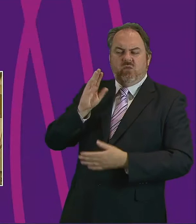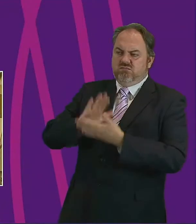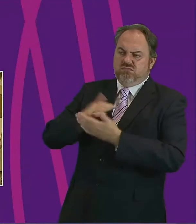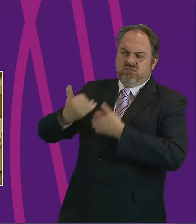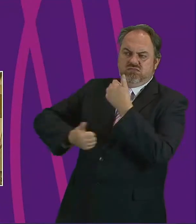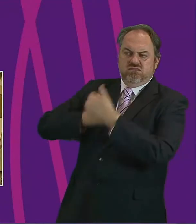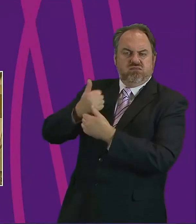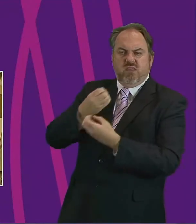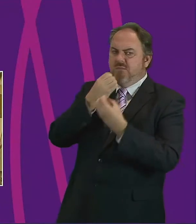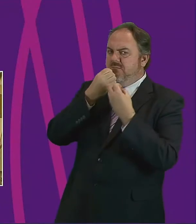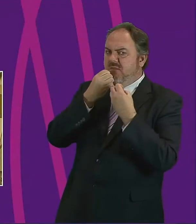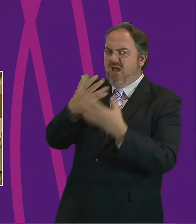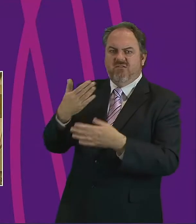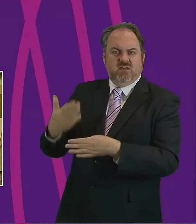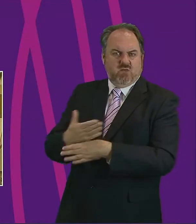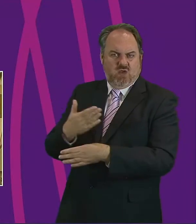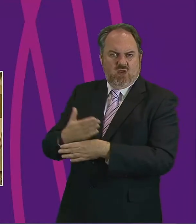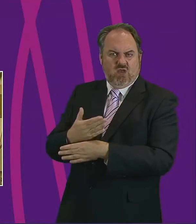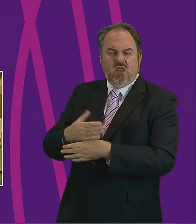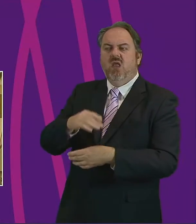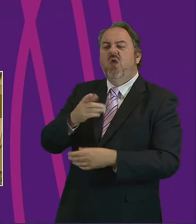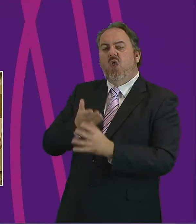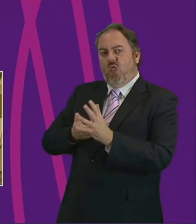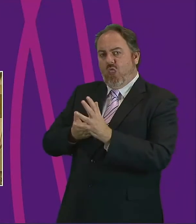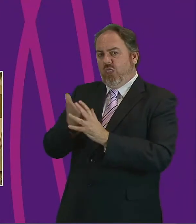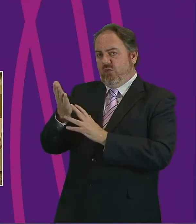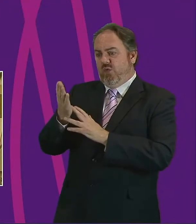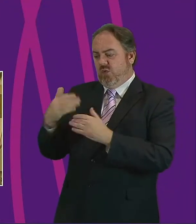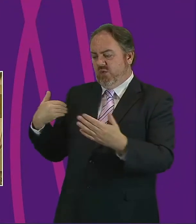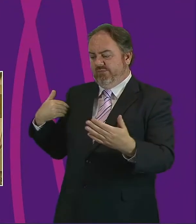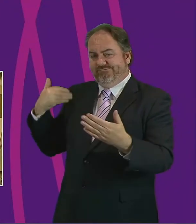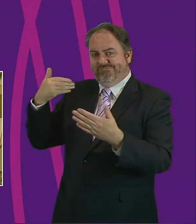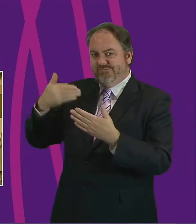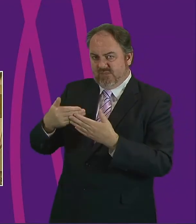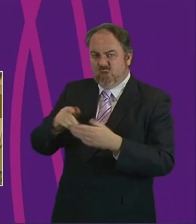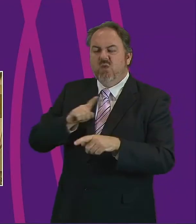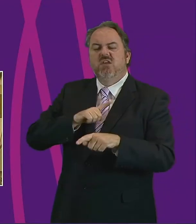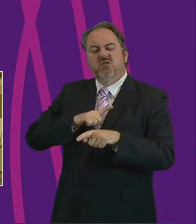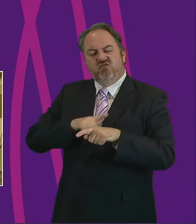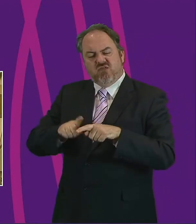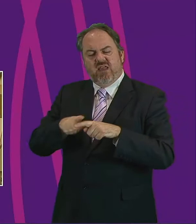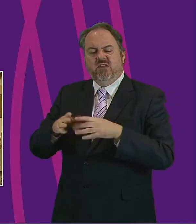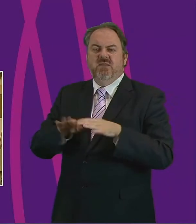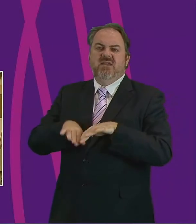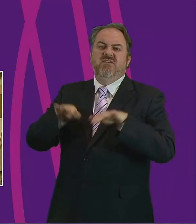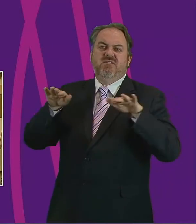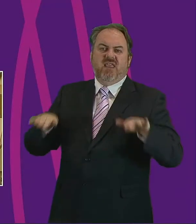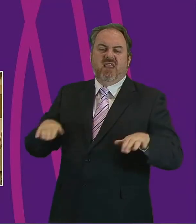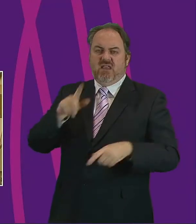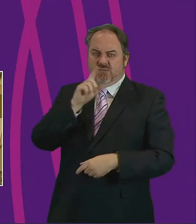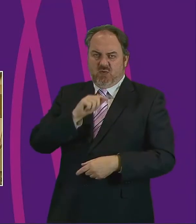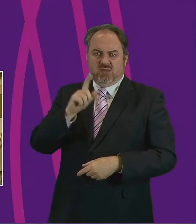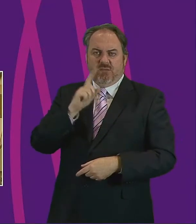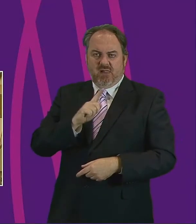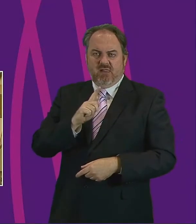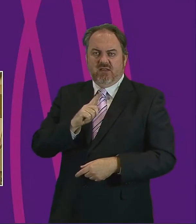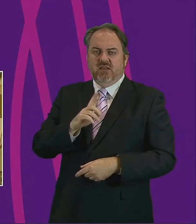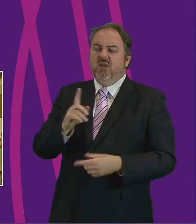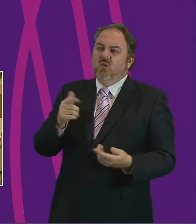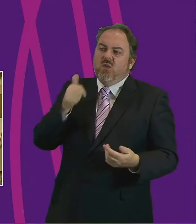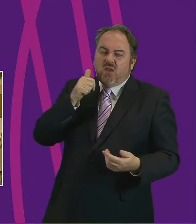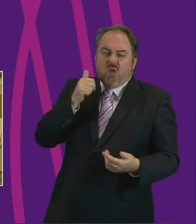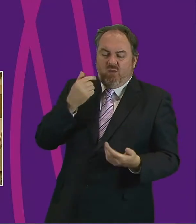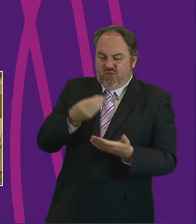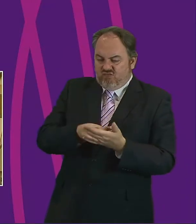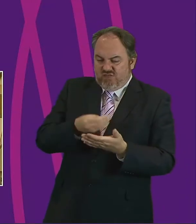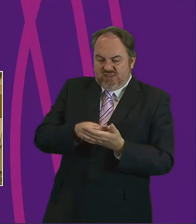to them for that. We will, right throughout this, try to be as expansive as we possibly can within the obvious limitations of